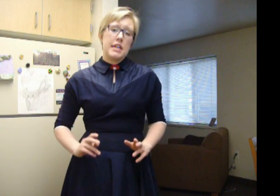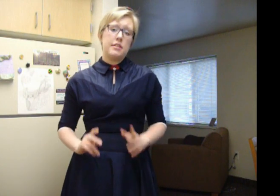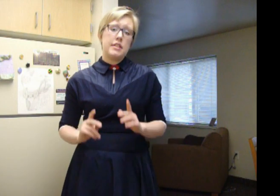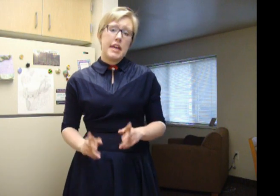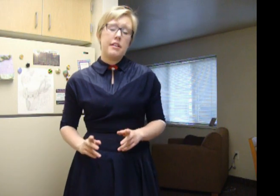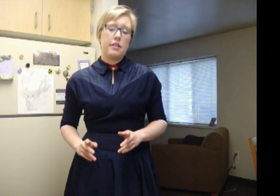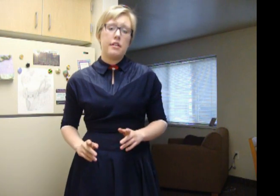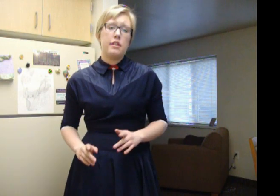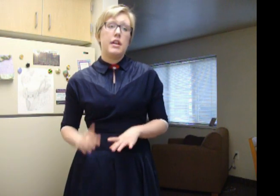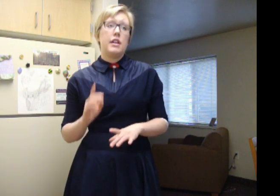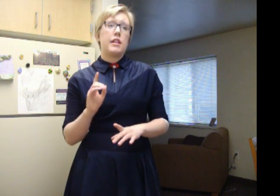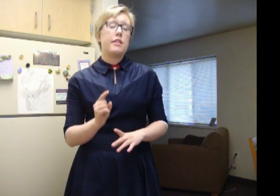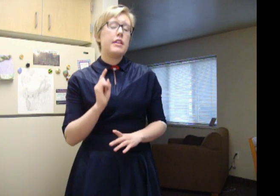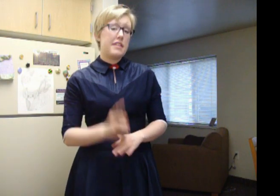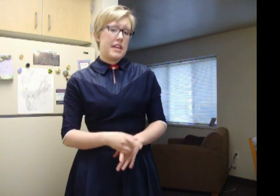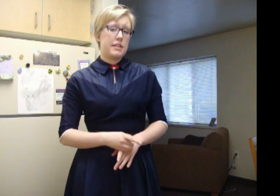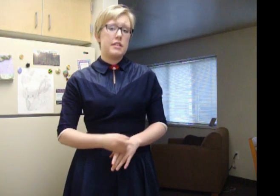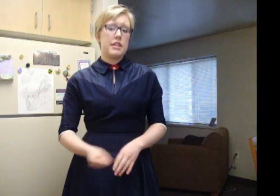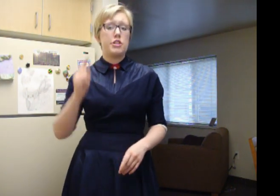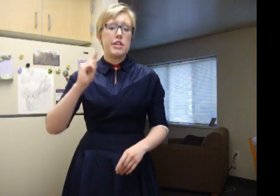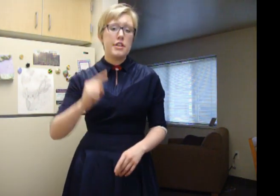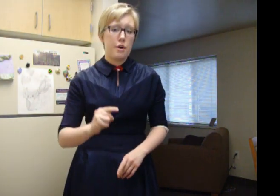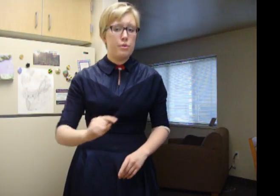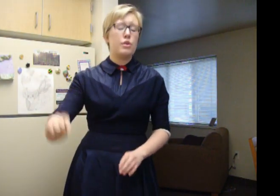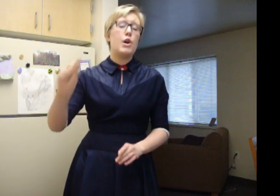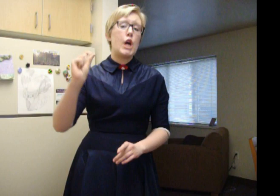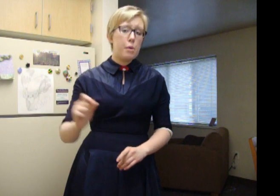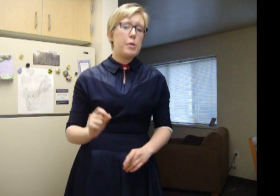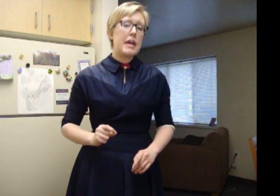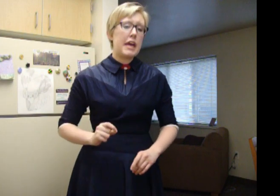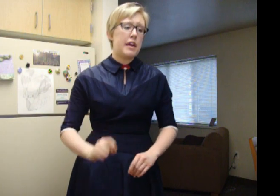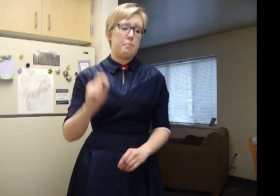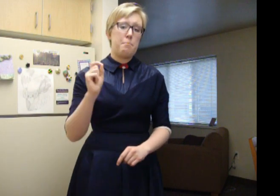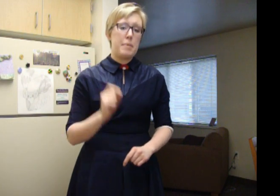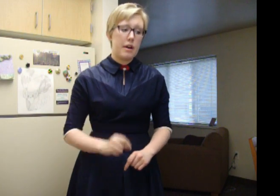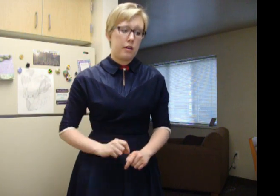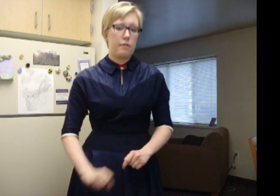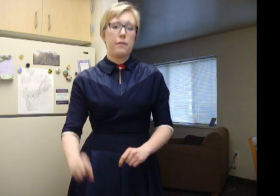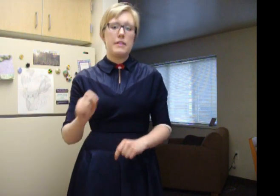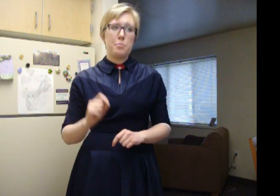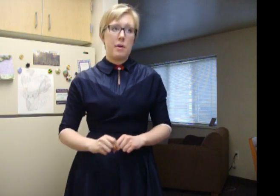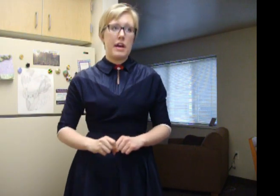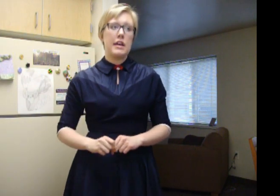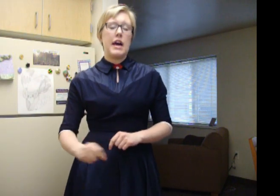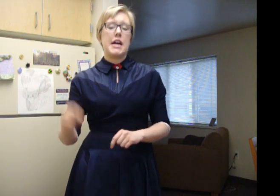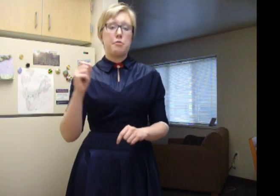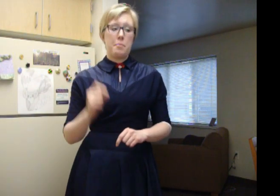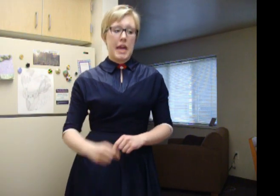is Taylor clearly thinks that she knows who will be better for this boy as a